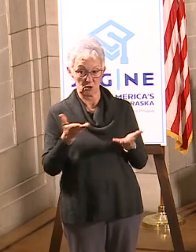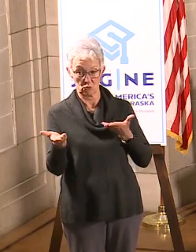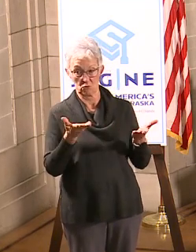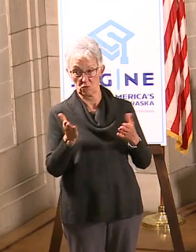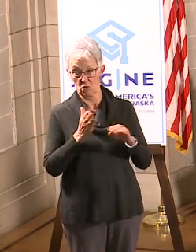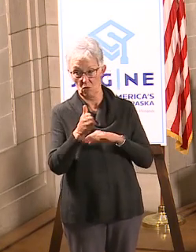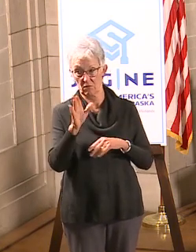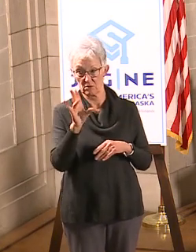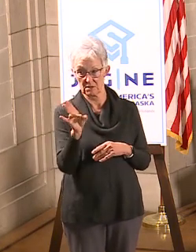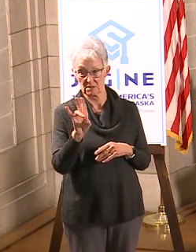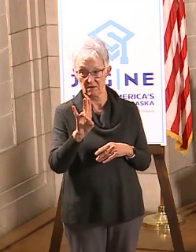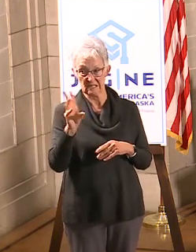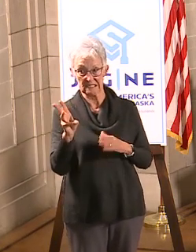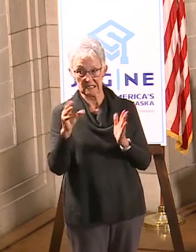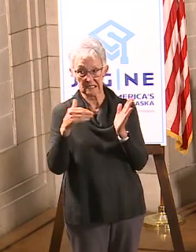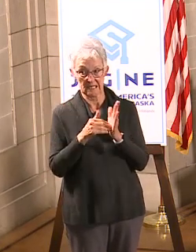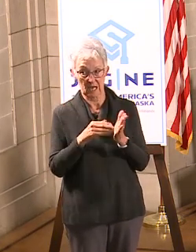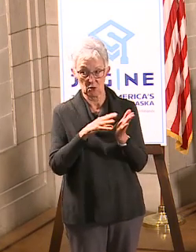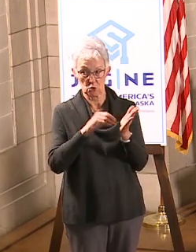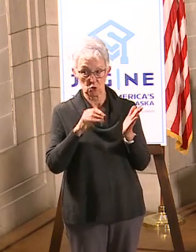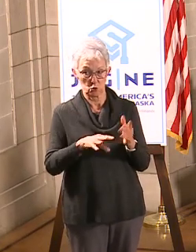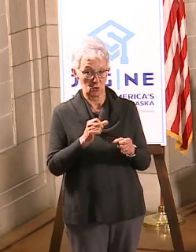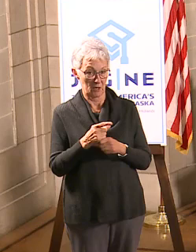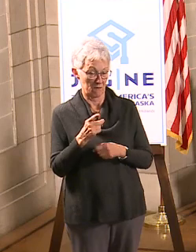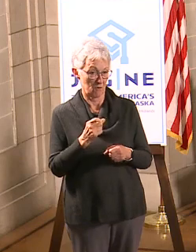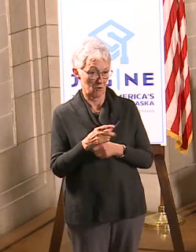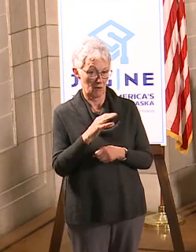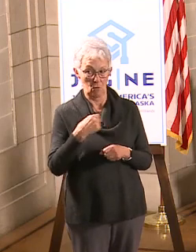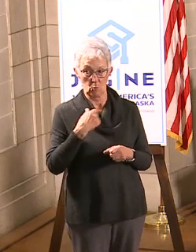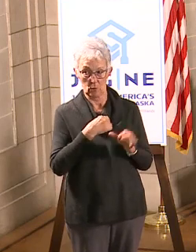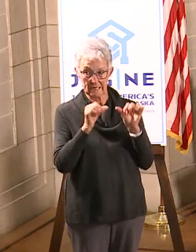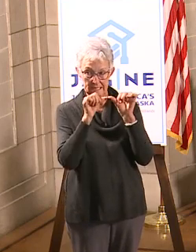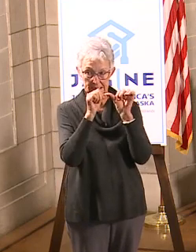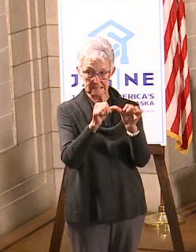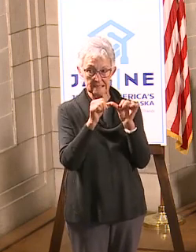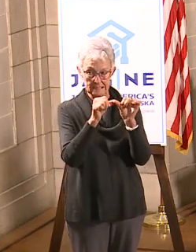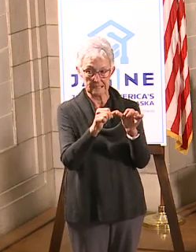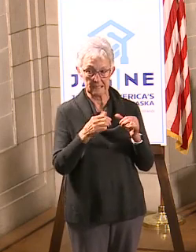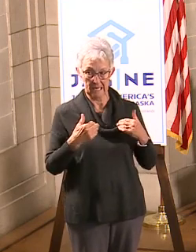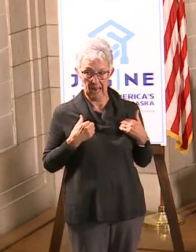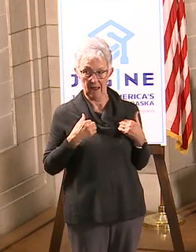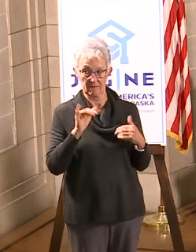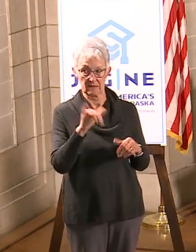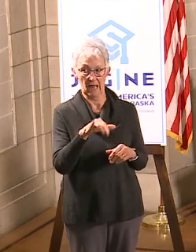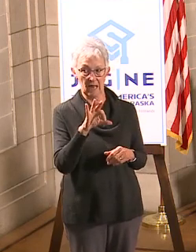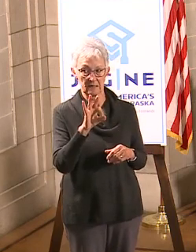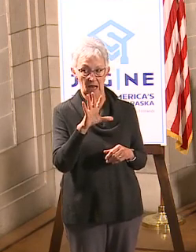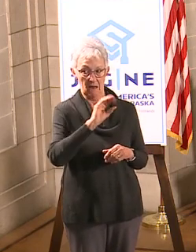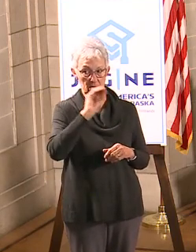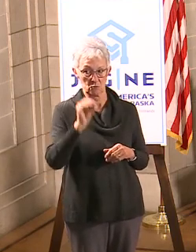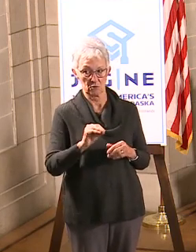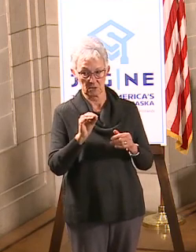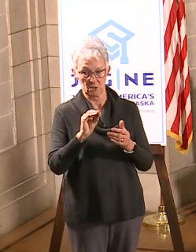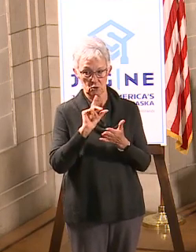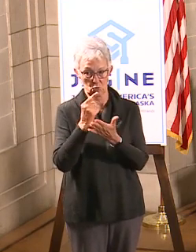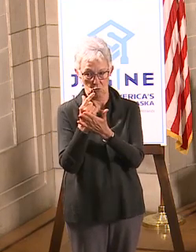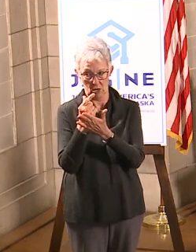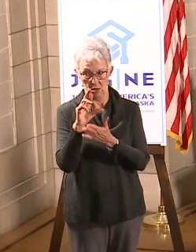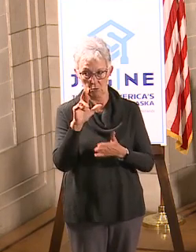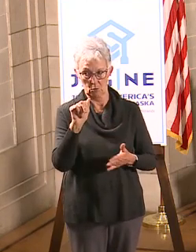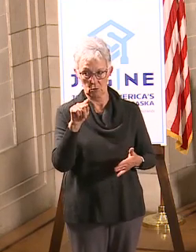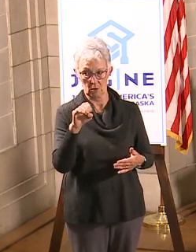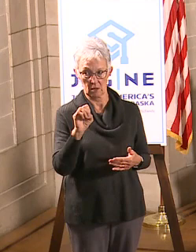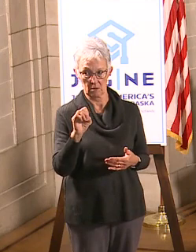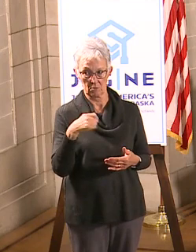in 39 states and consistently achieves a 95% graduation rate. We are honored that JAG Nebraska,